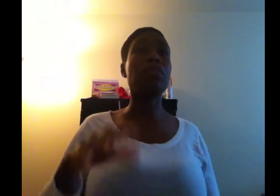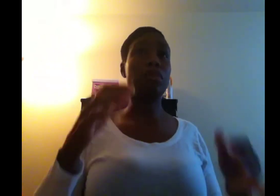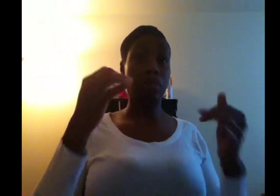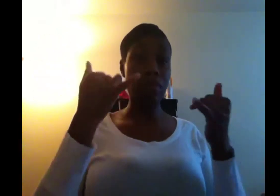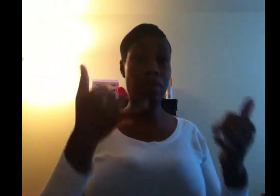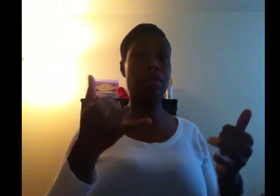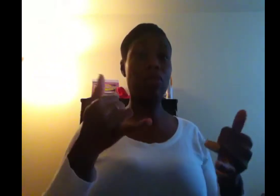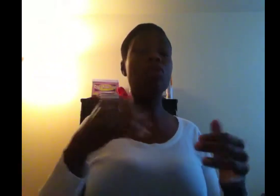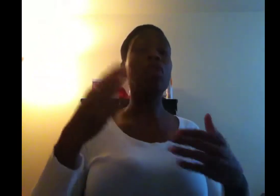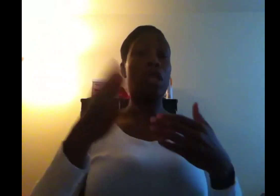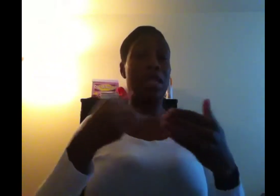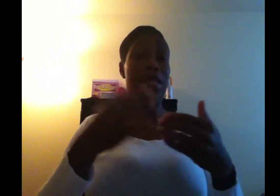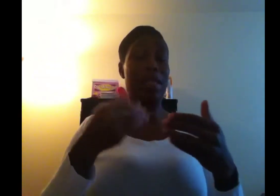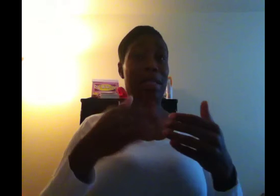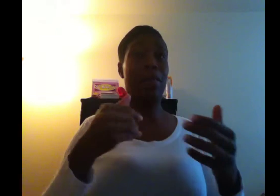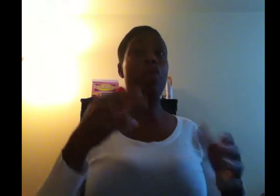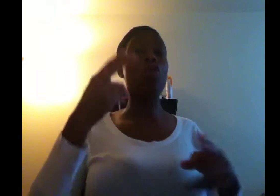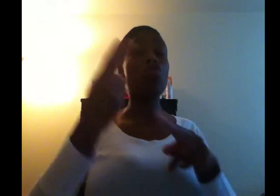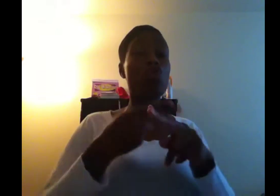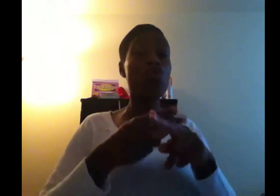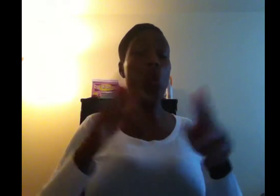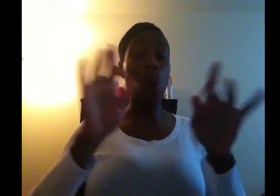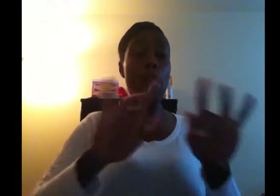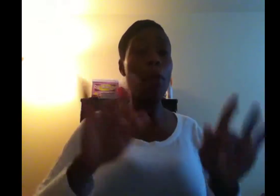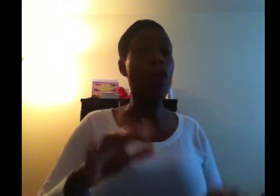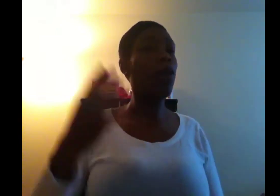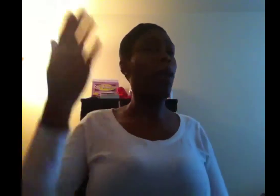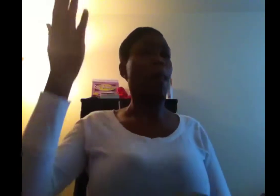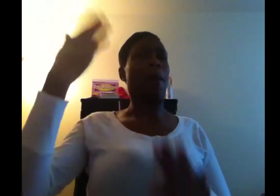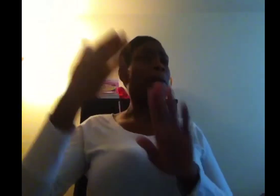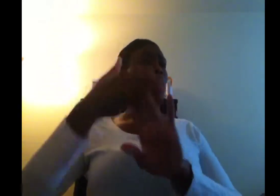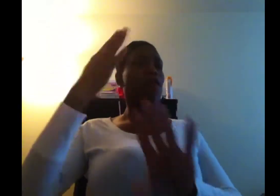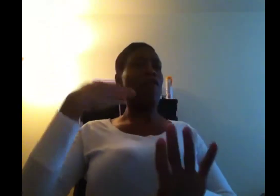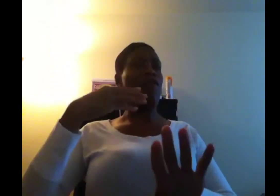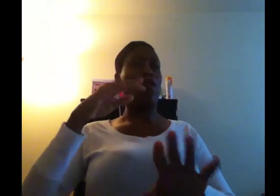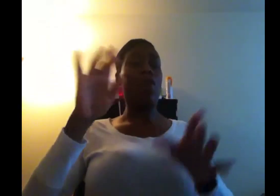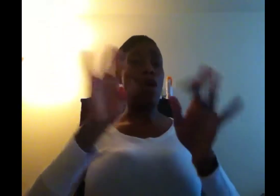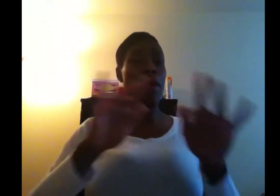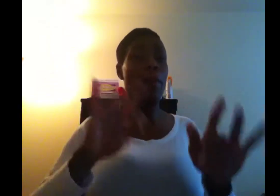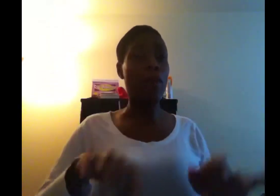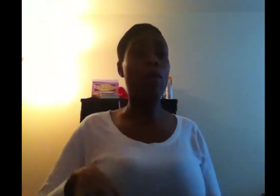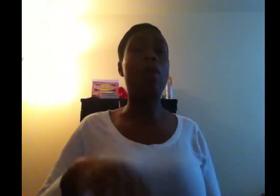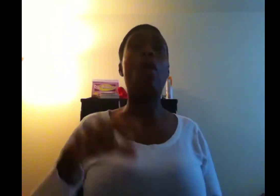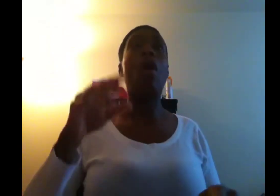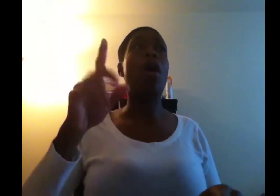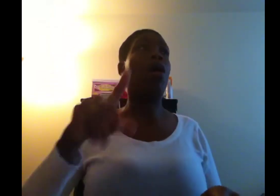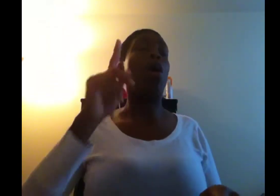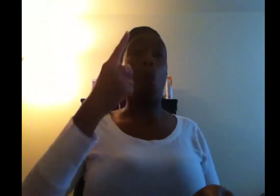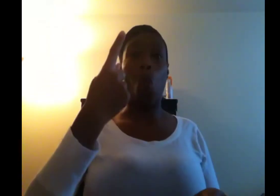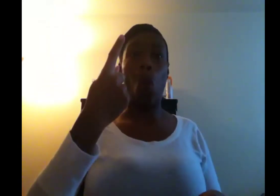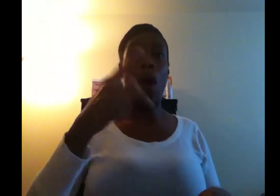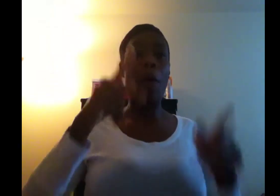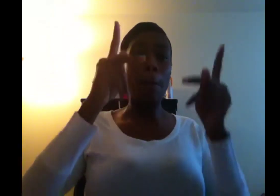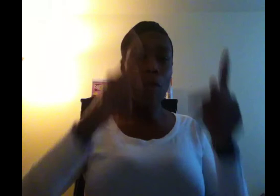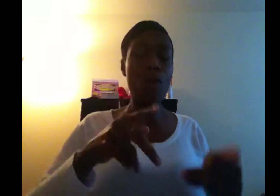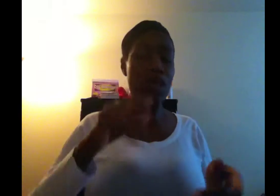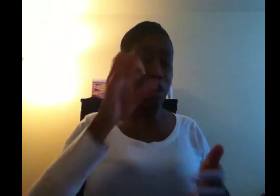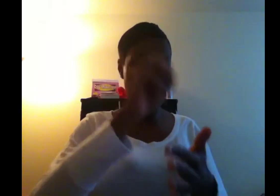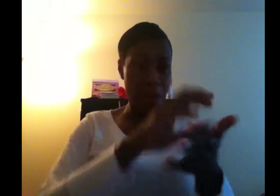that in the days before computers, that actually all had to be figured by hand. You can imagine how much time that would have taken for someone to have to